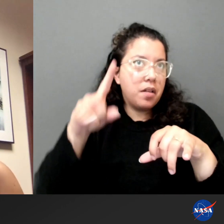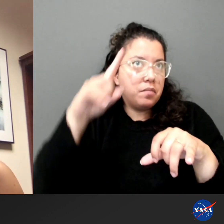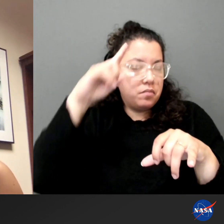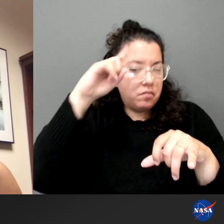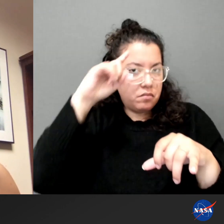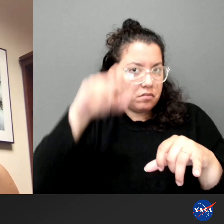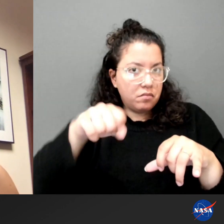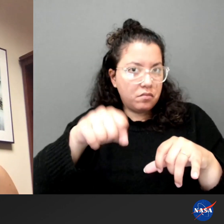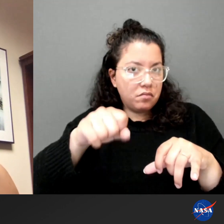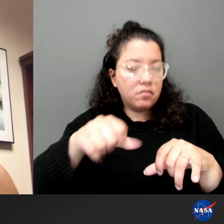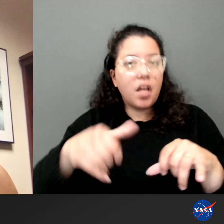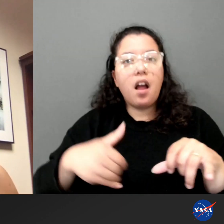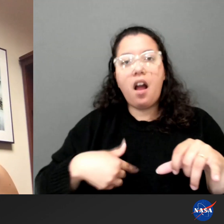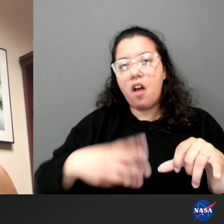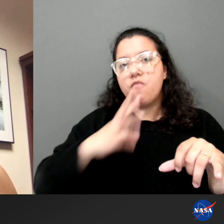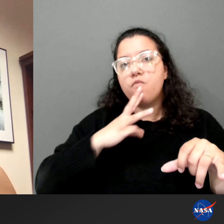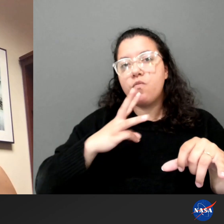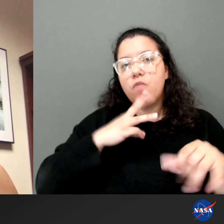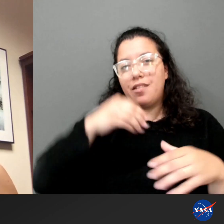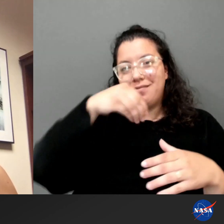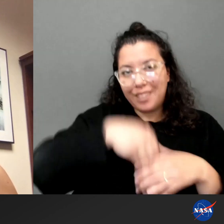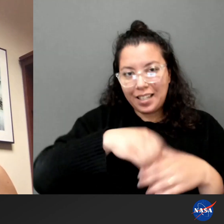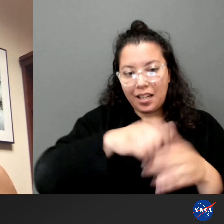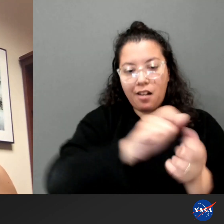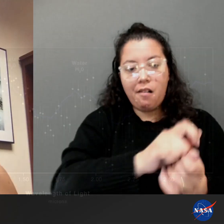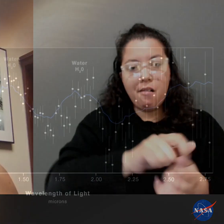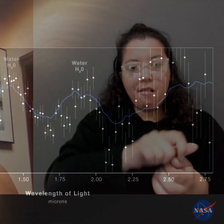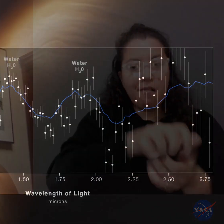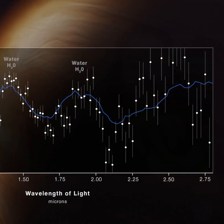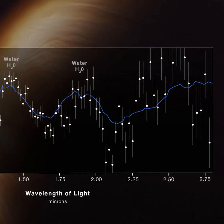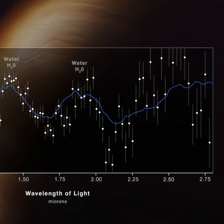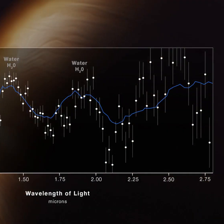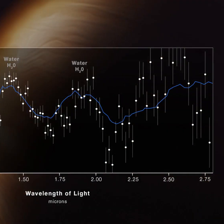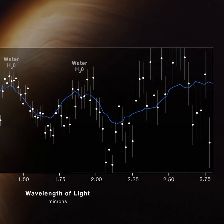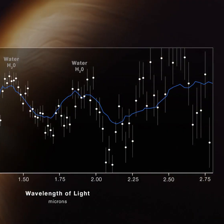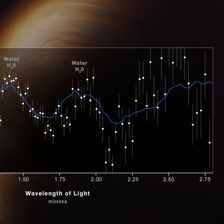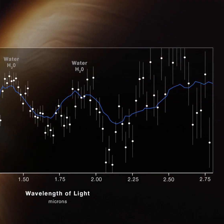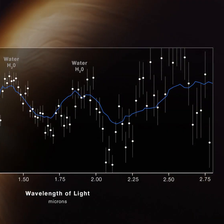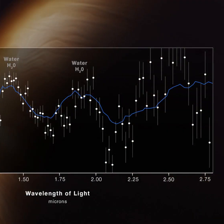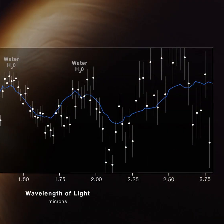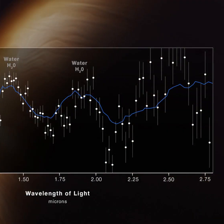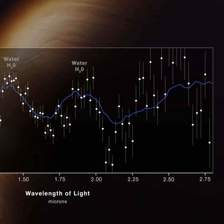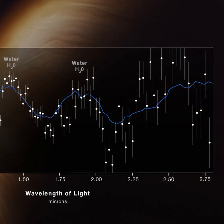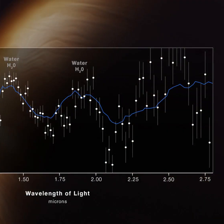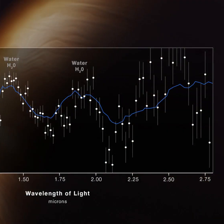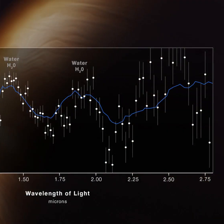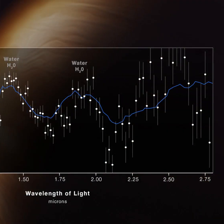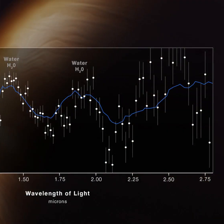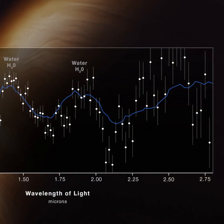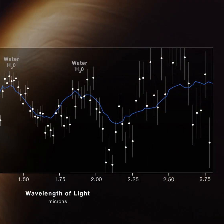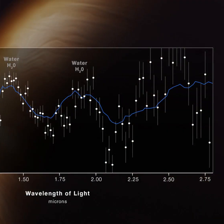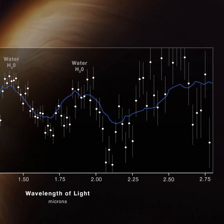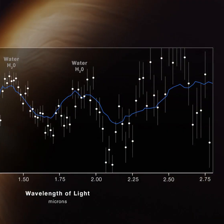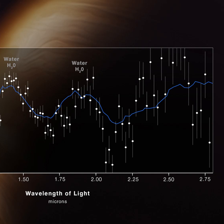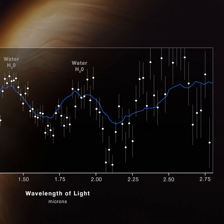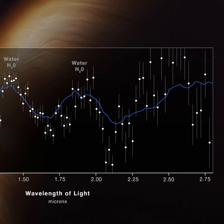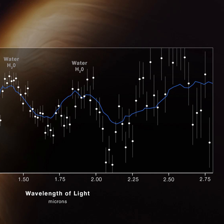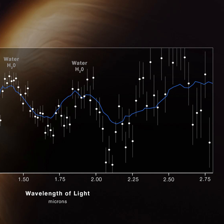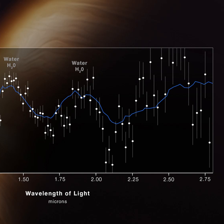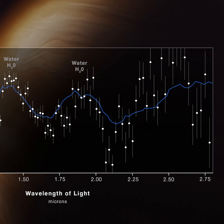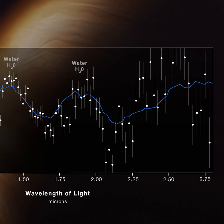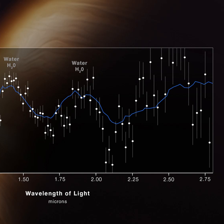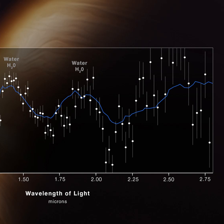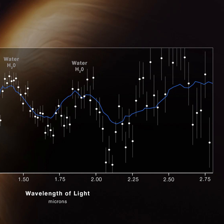its atmosphere during the formation process. And that's planets of all sizes. So this is a